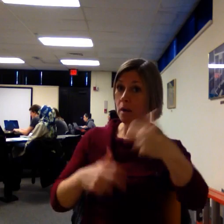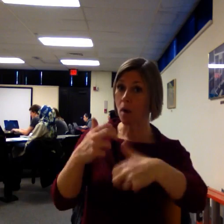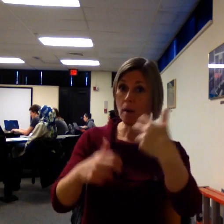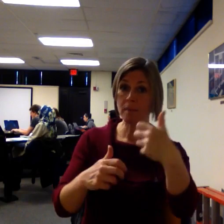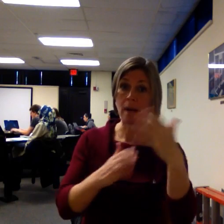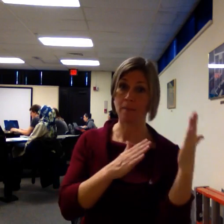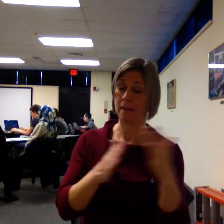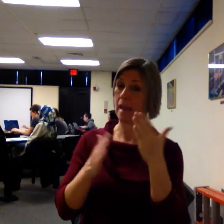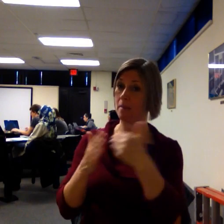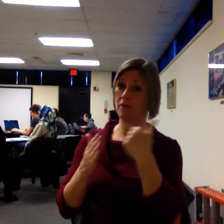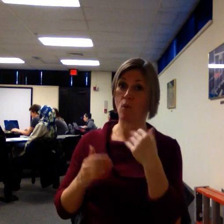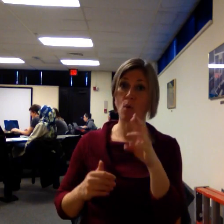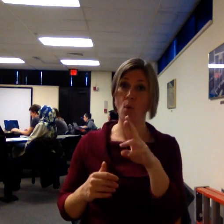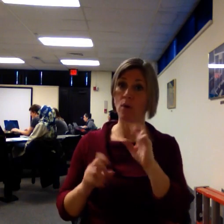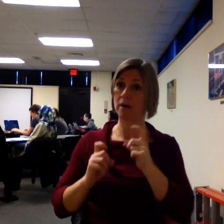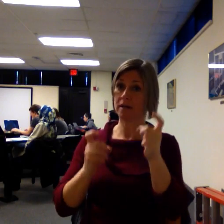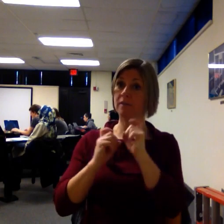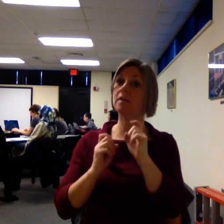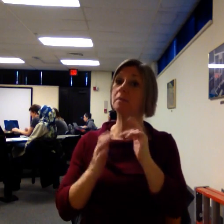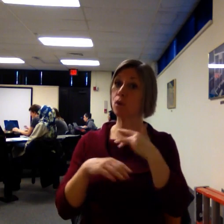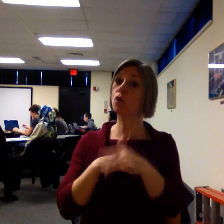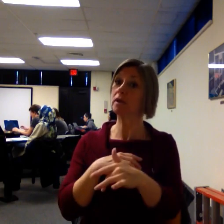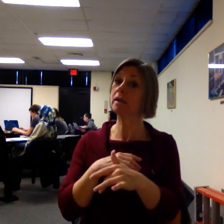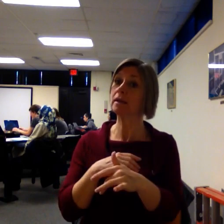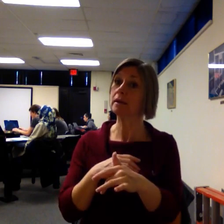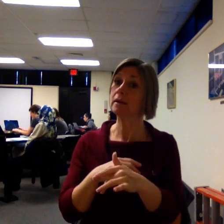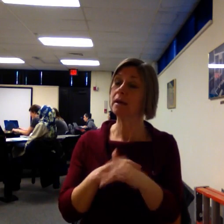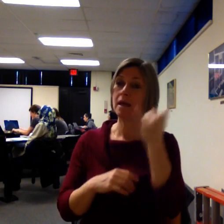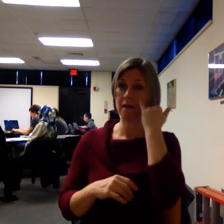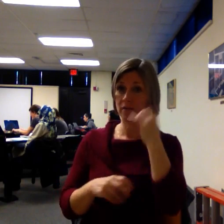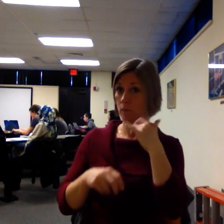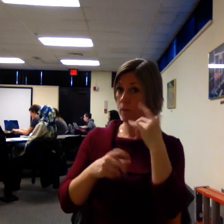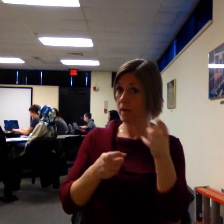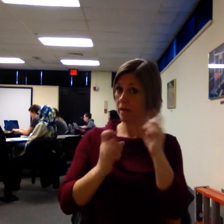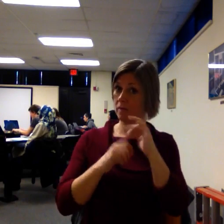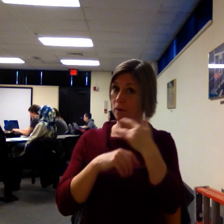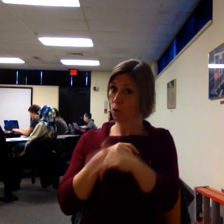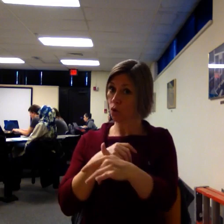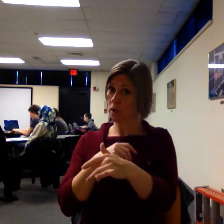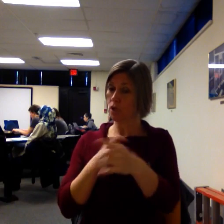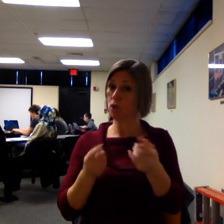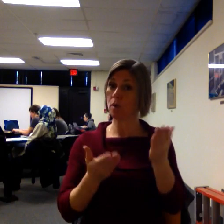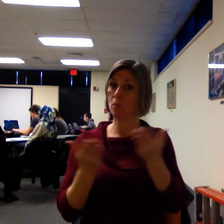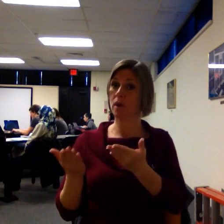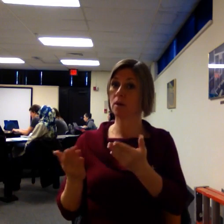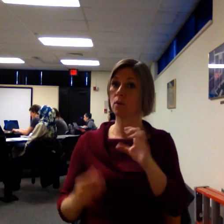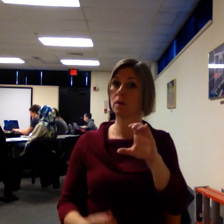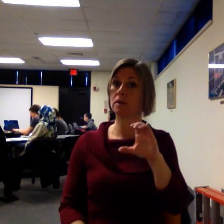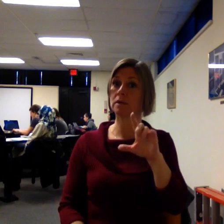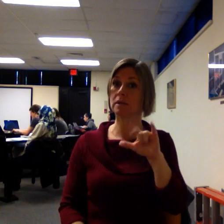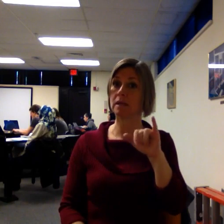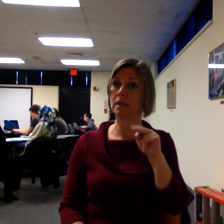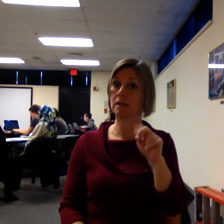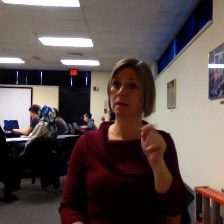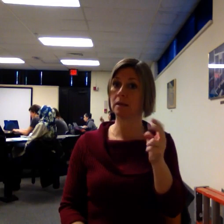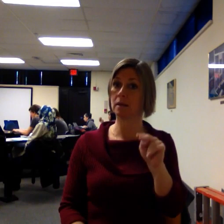or turn it in early. If you decide to turn it in early, you can take it to Clinton Hall 325. I have a box